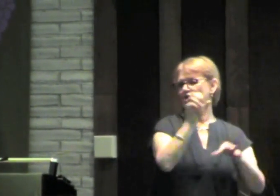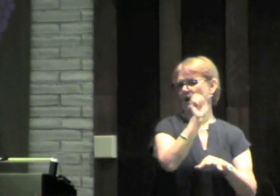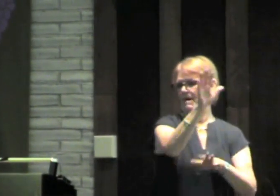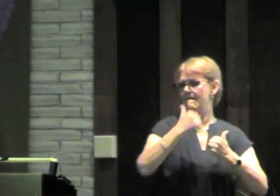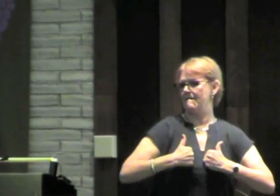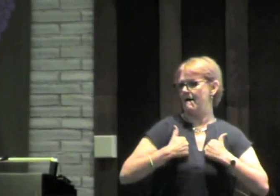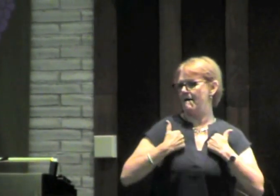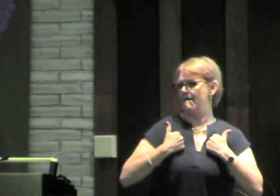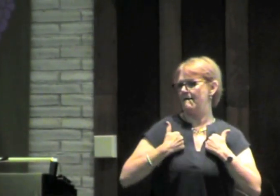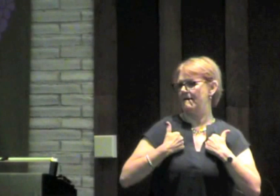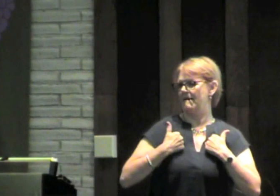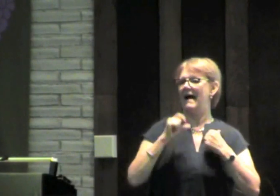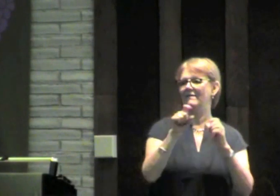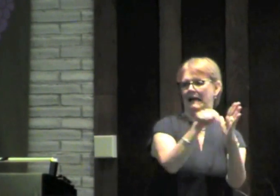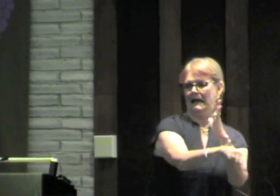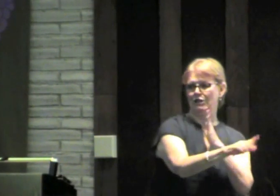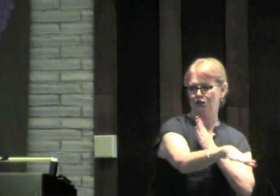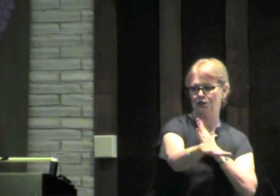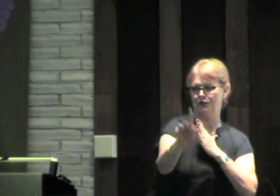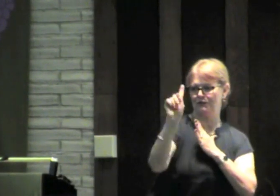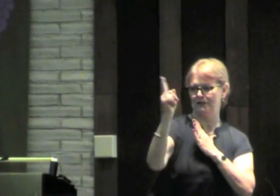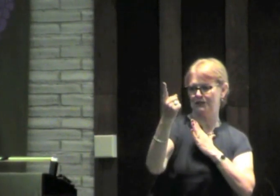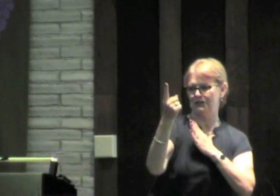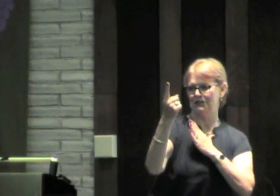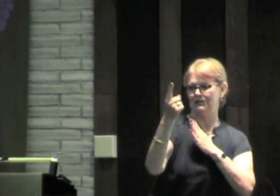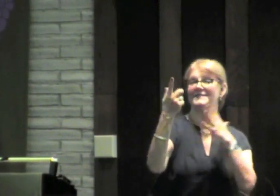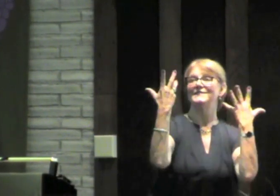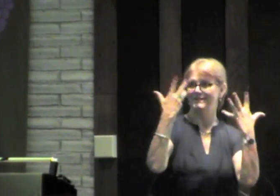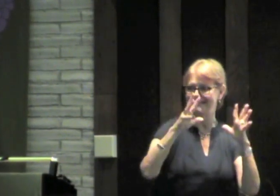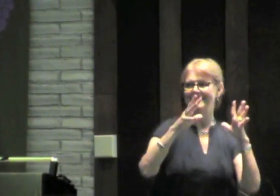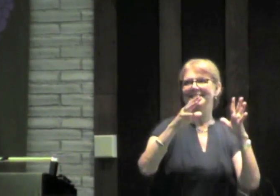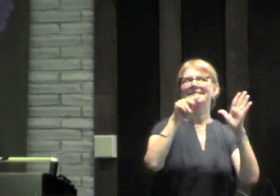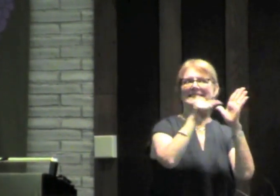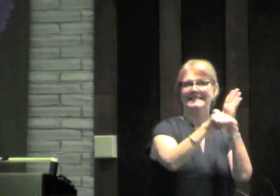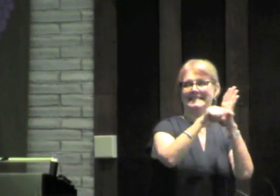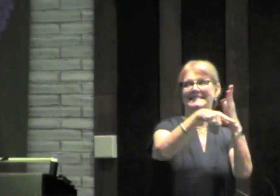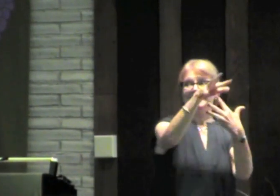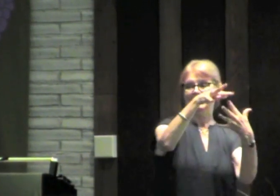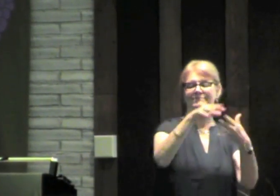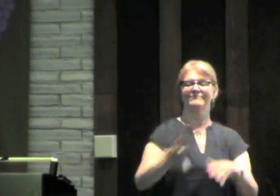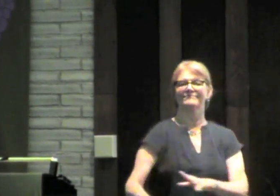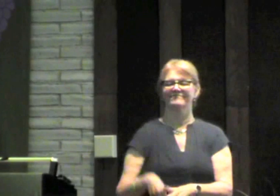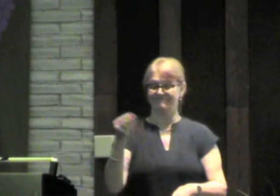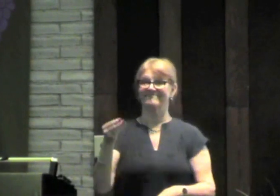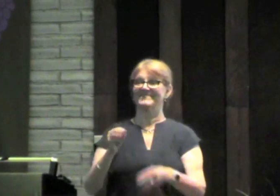family, then that would be the one. If their number was drawn, then that was the one who had to sacrifice their